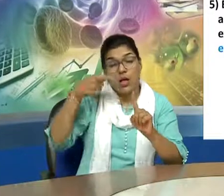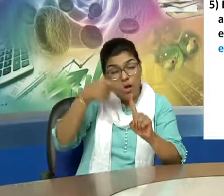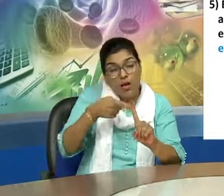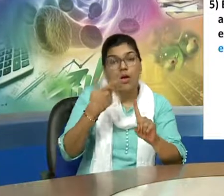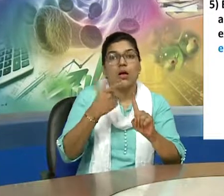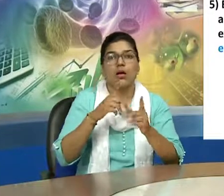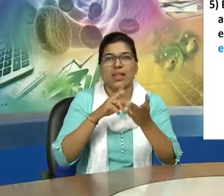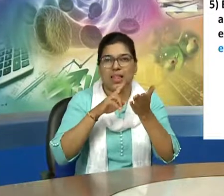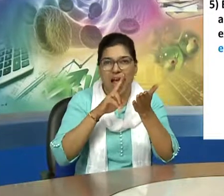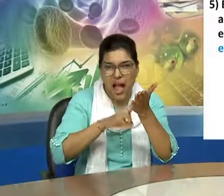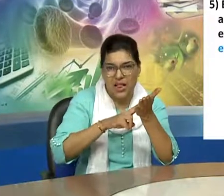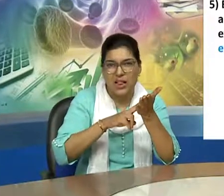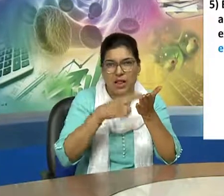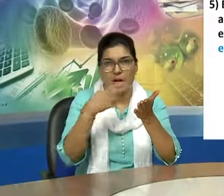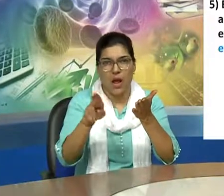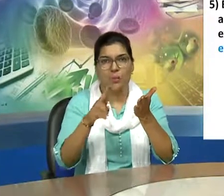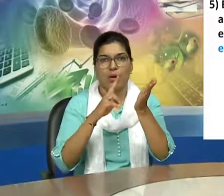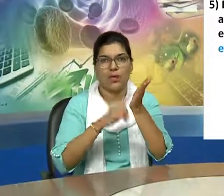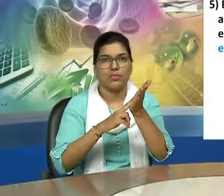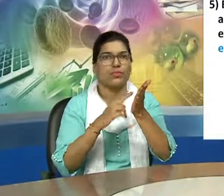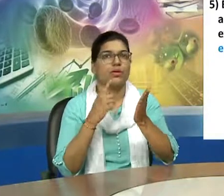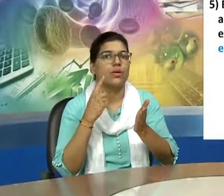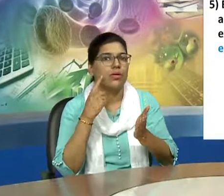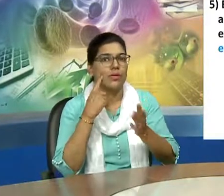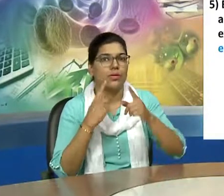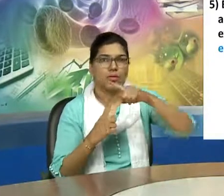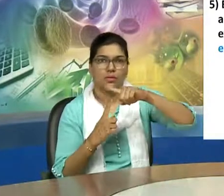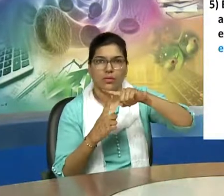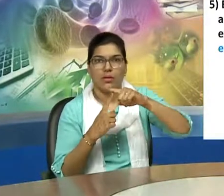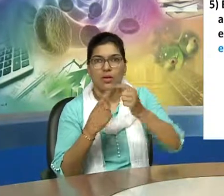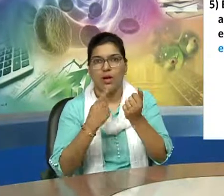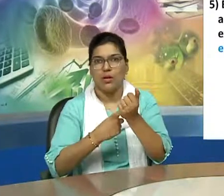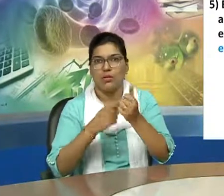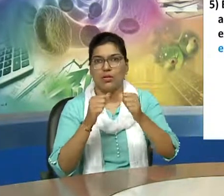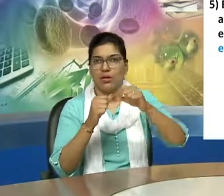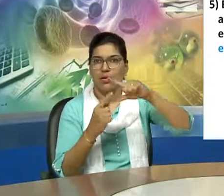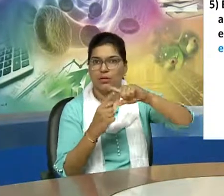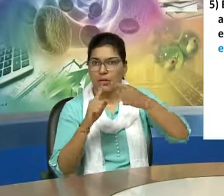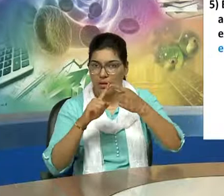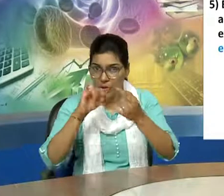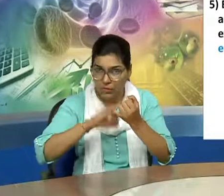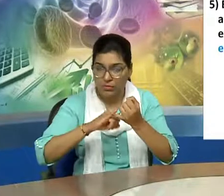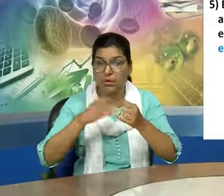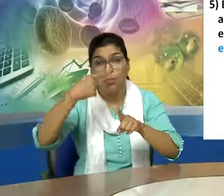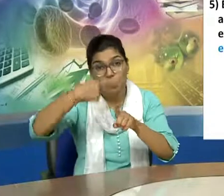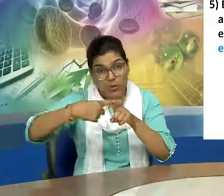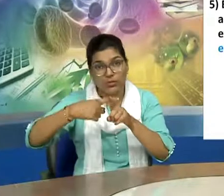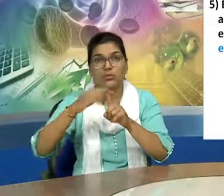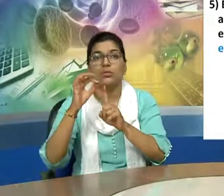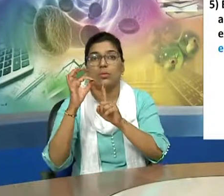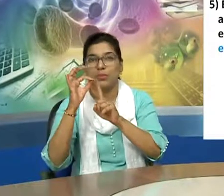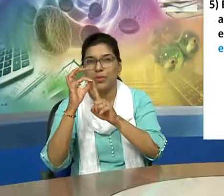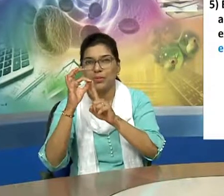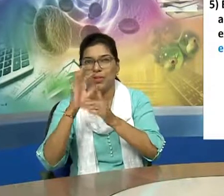particularly nitrate and phosphate, in the water bodies.